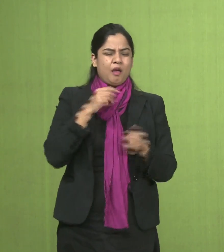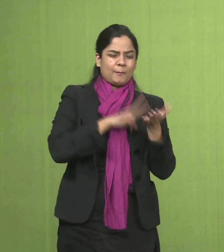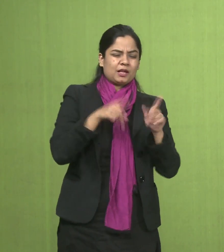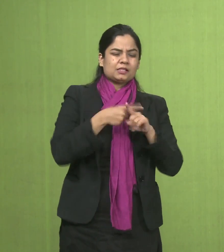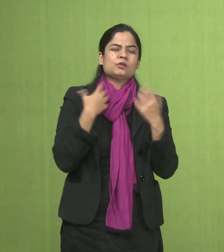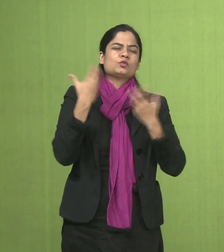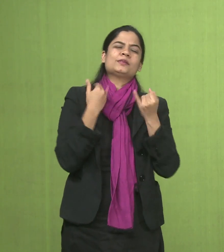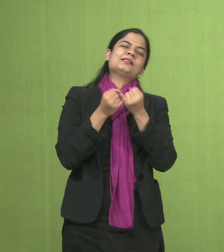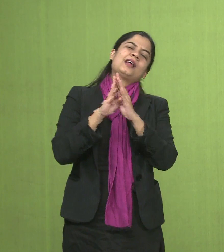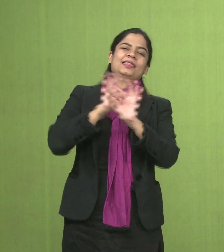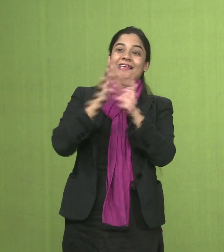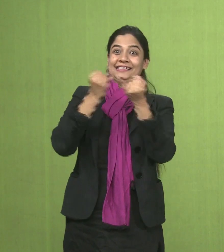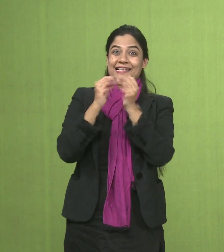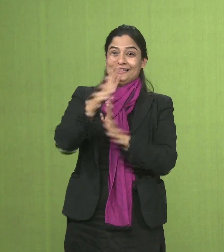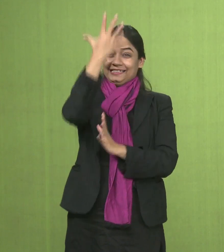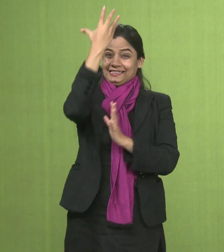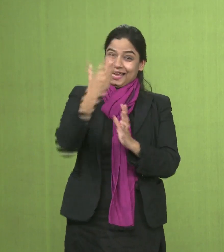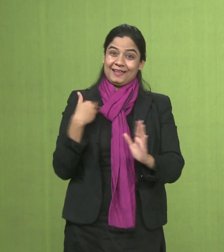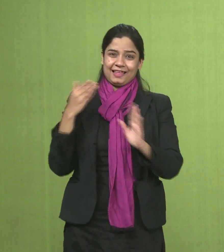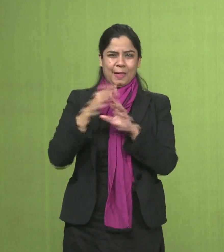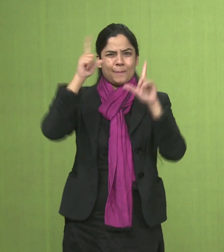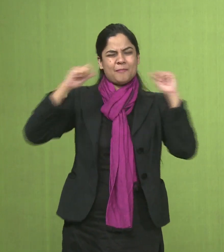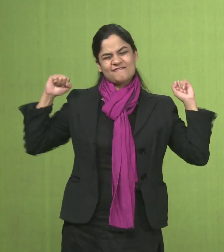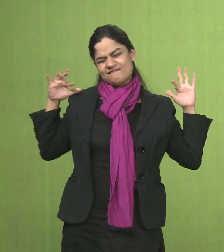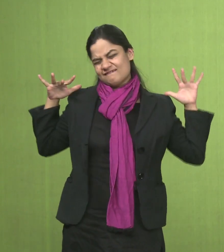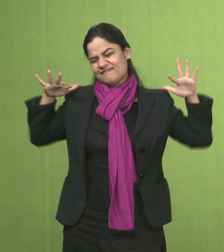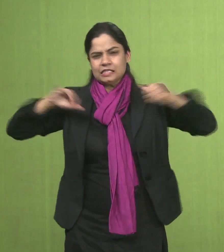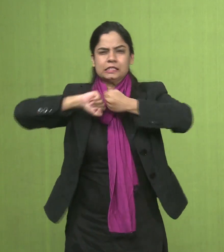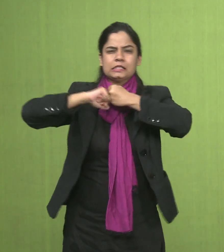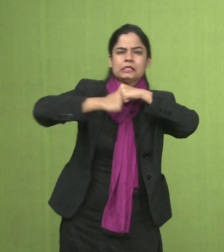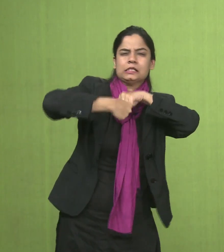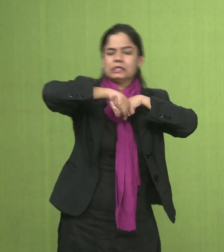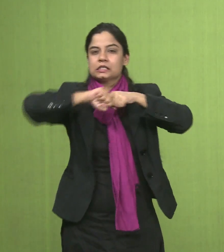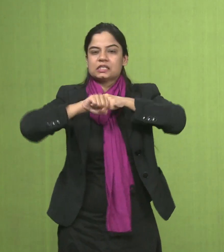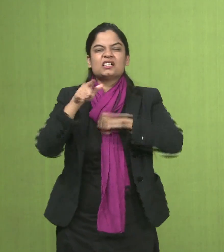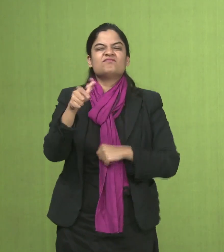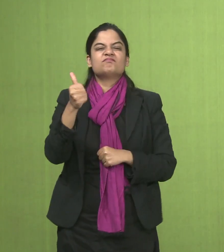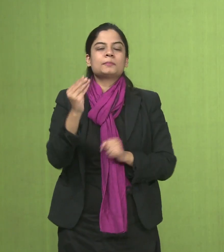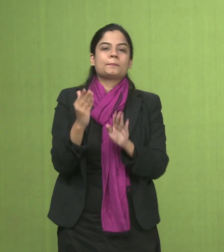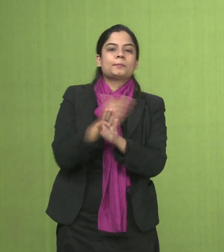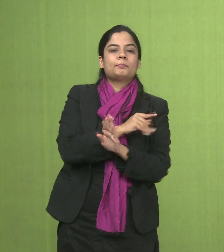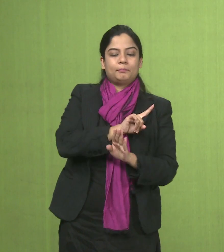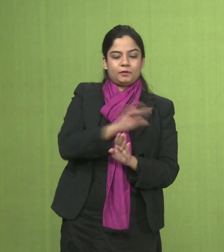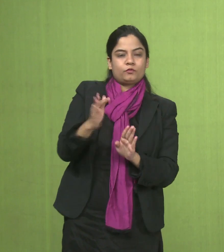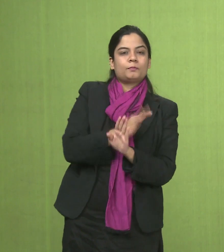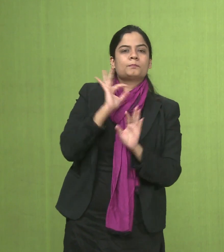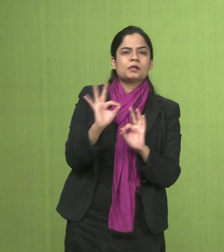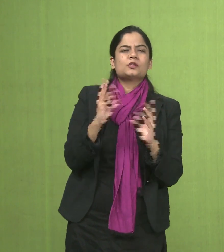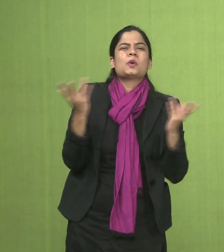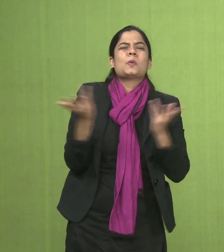always advisable, we should not go on Sunday evenings for shopping, because at that time the place is very crowded. It's